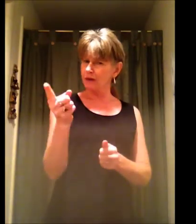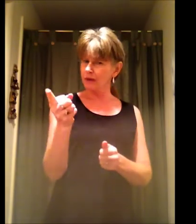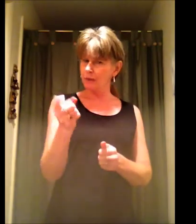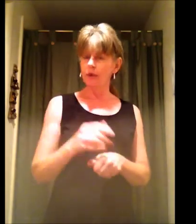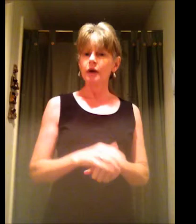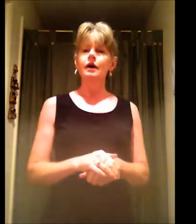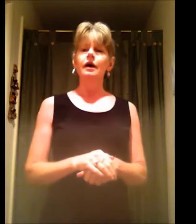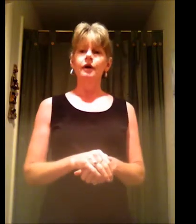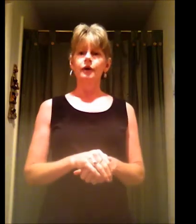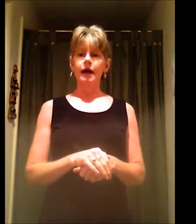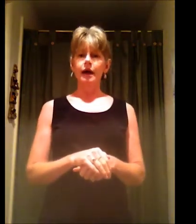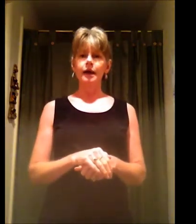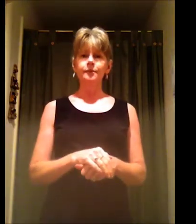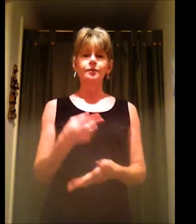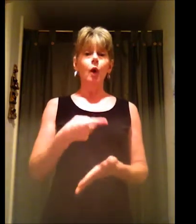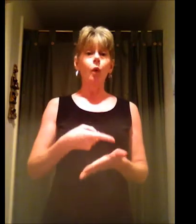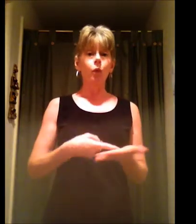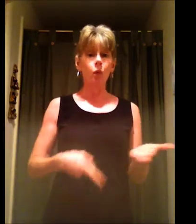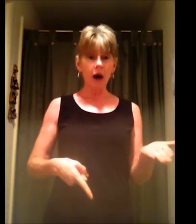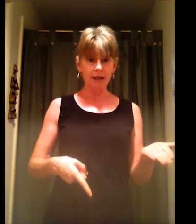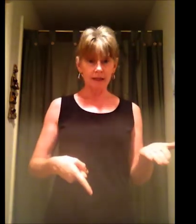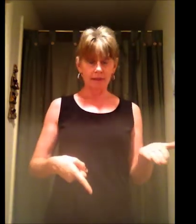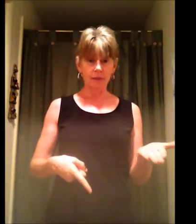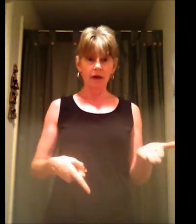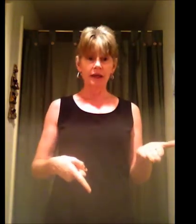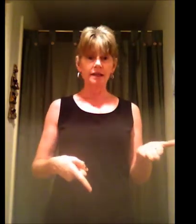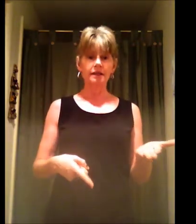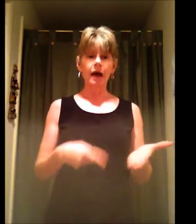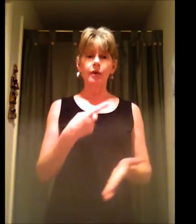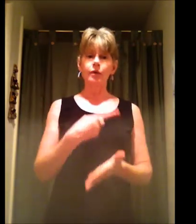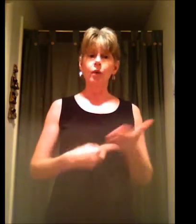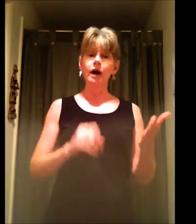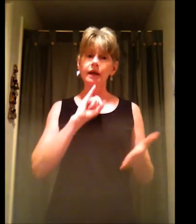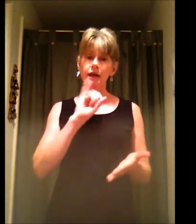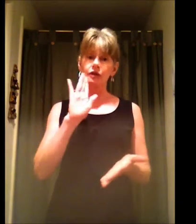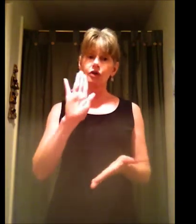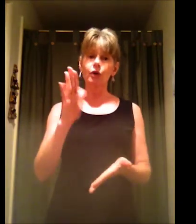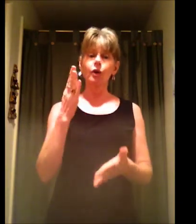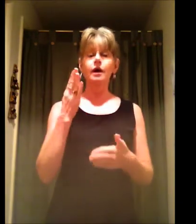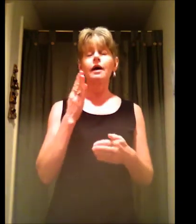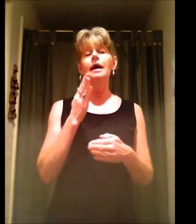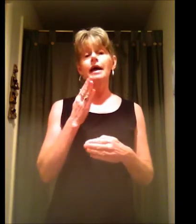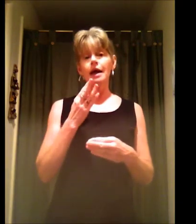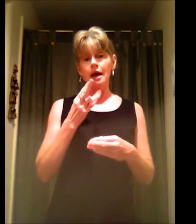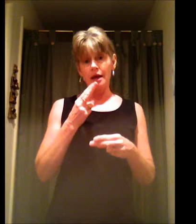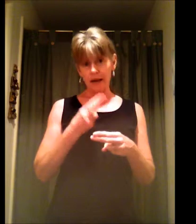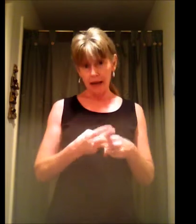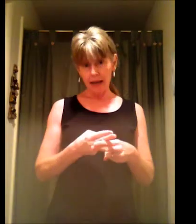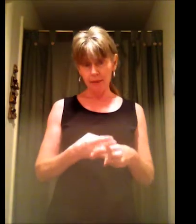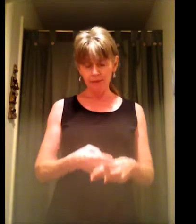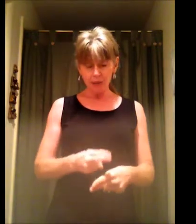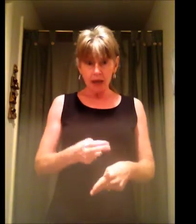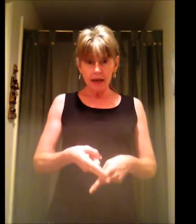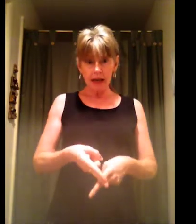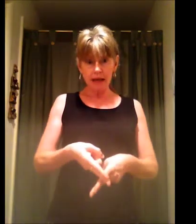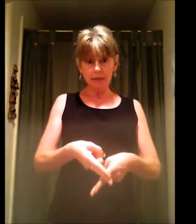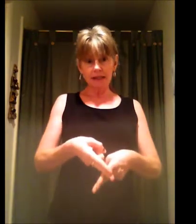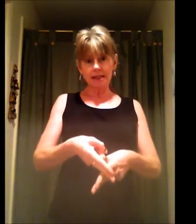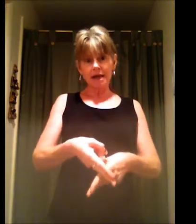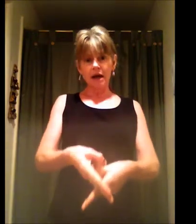you? Okay. What? We already did that with what is your name. Name is the sign,